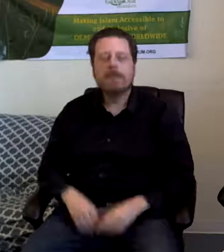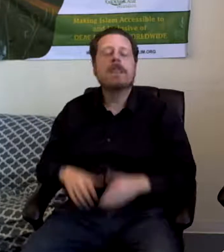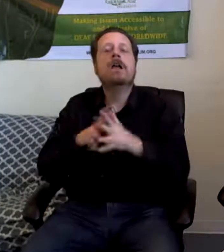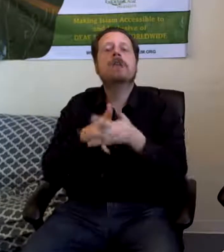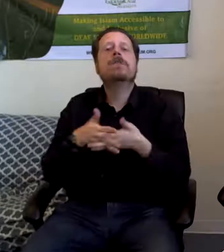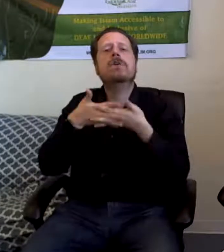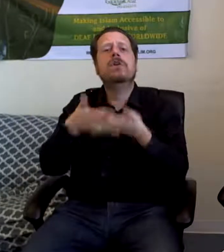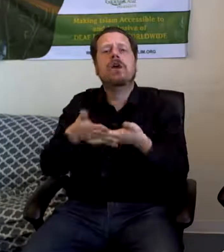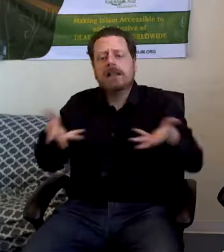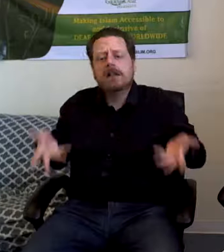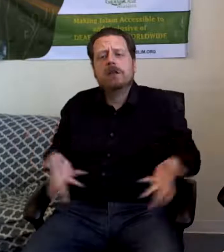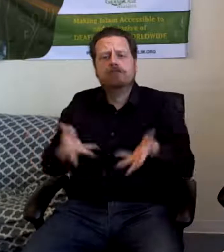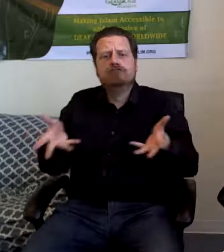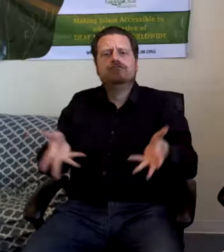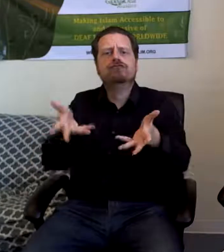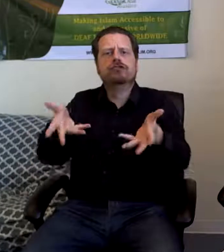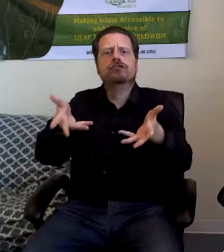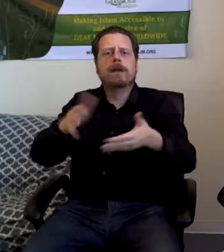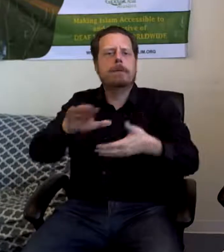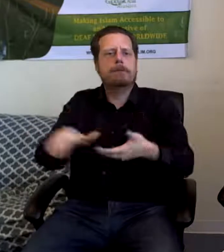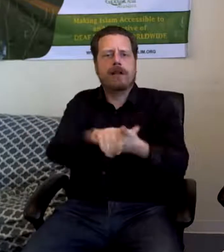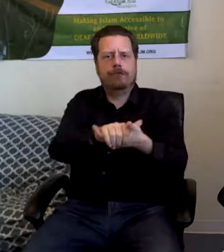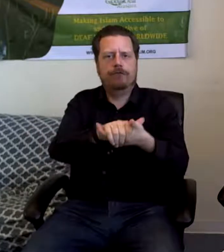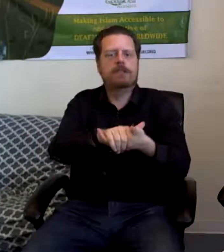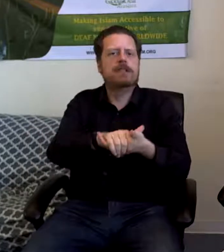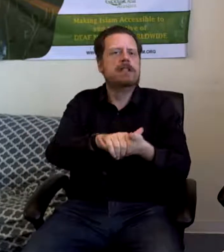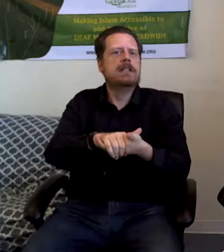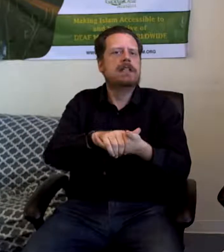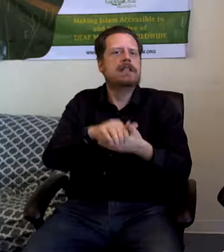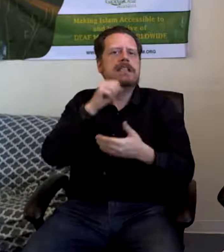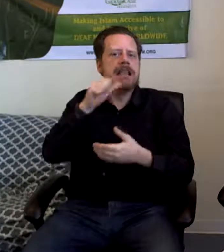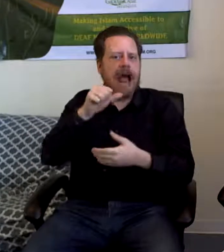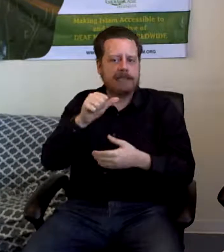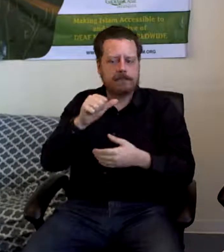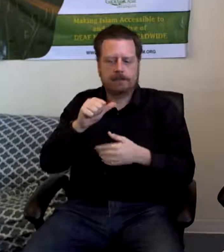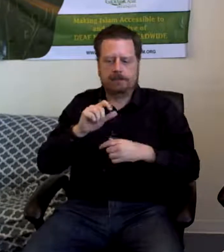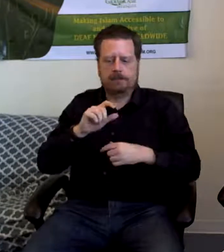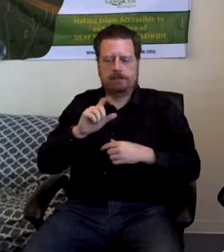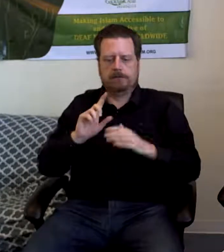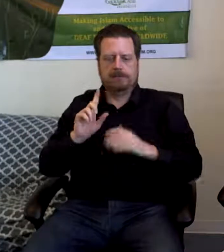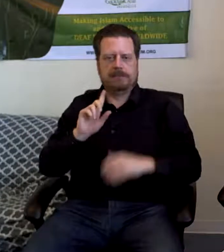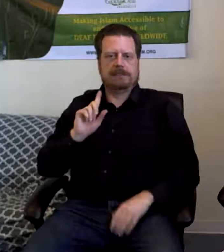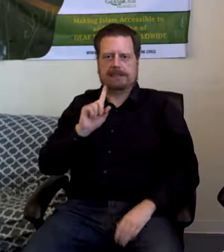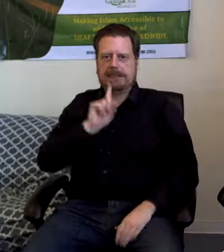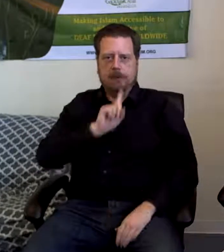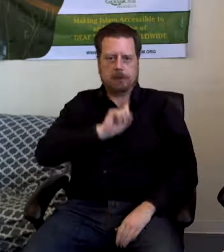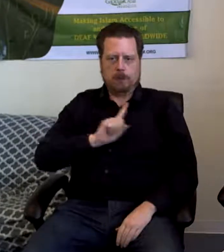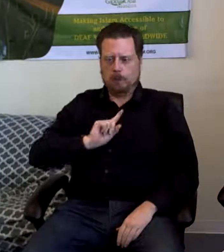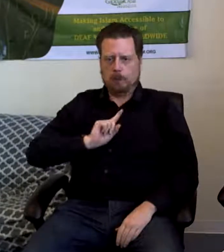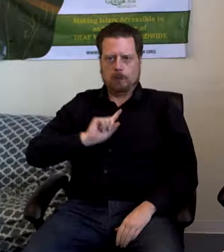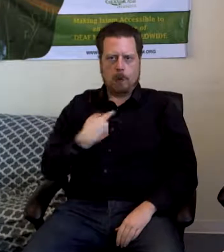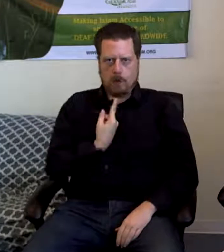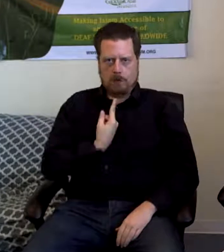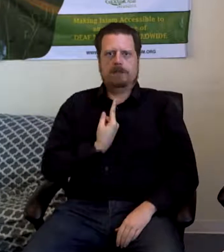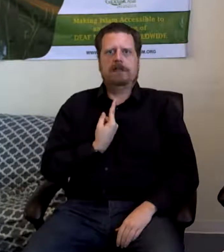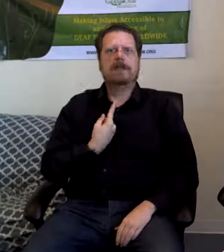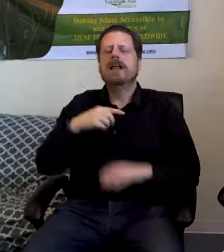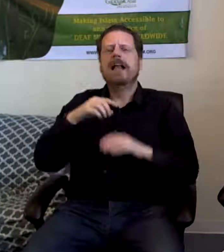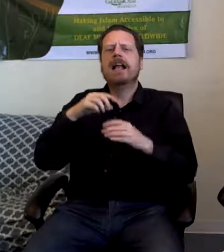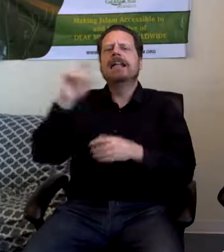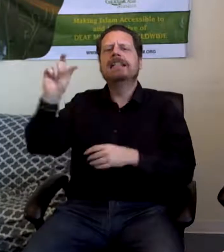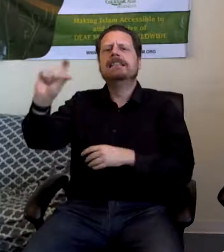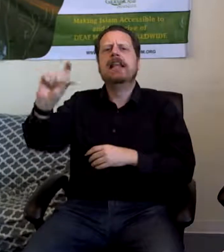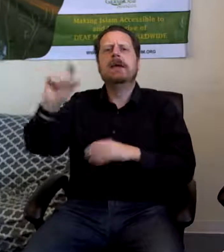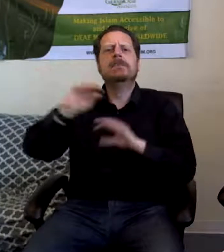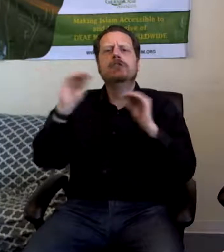Quran encourages marriage, not celibacy. Because in Islam, there is no such a thing